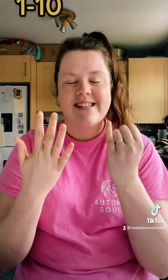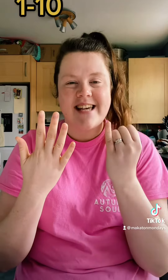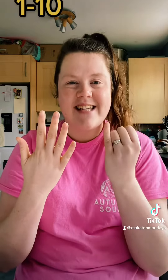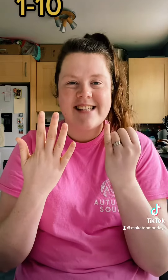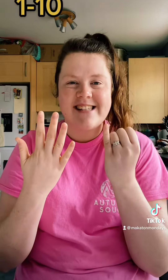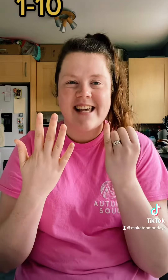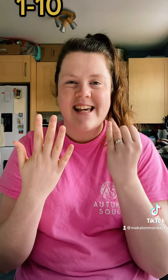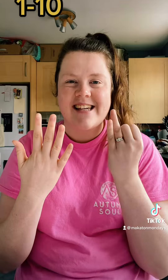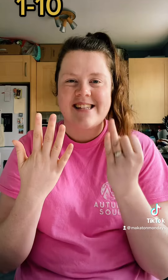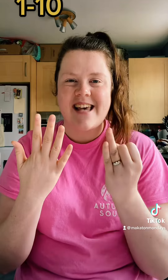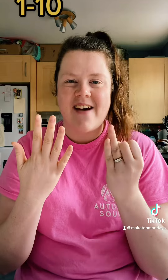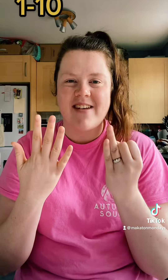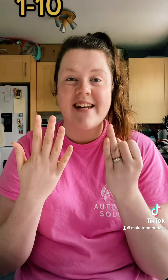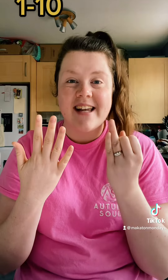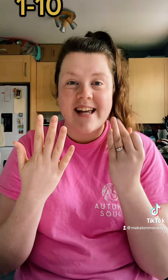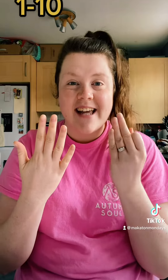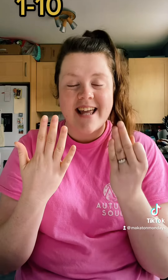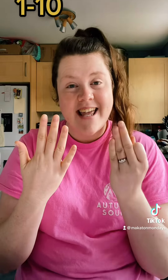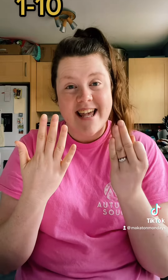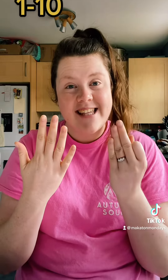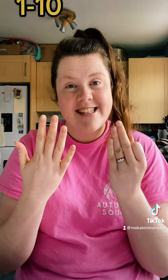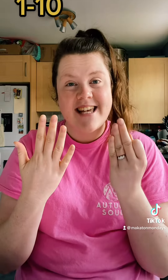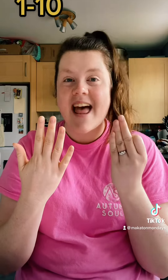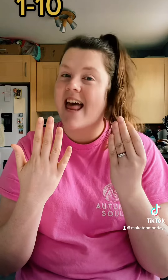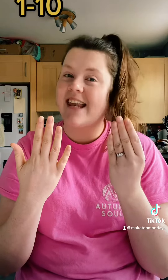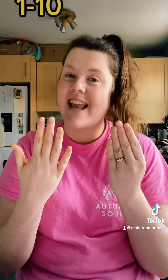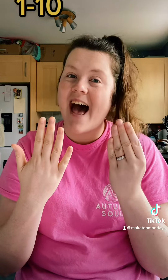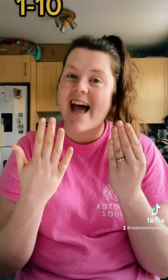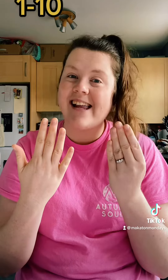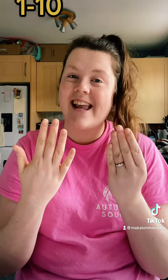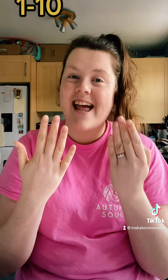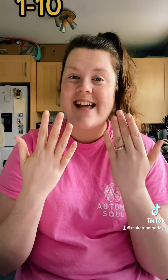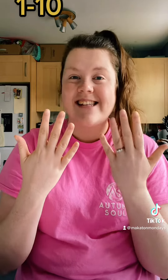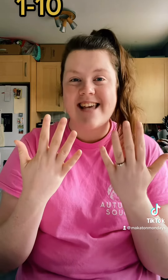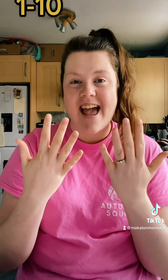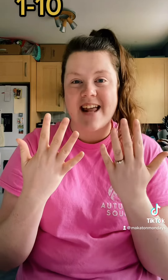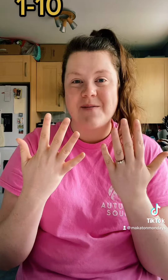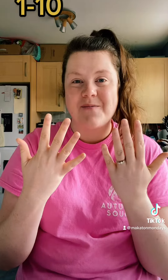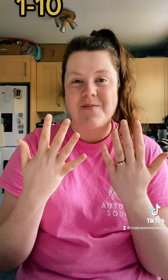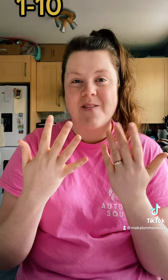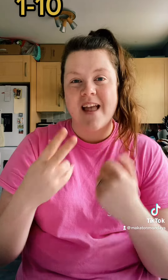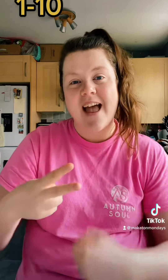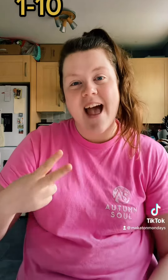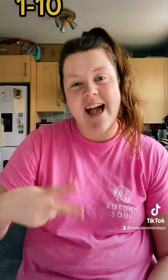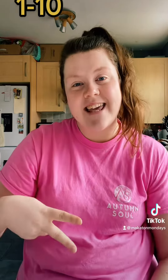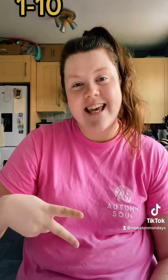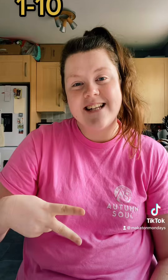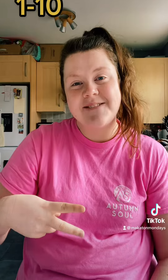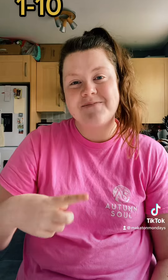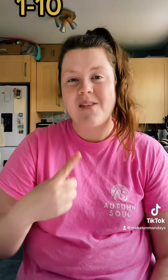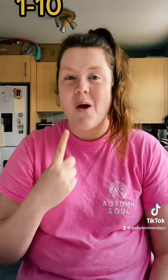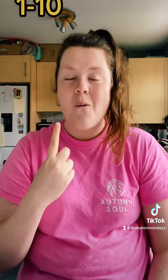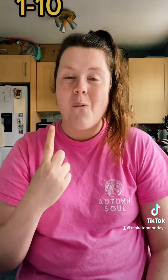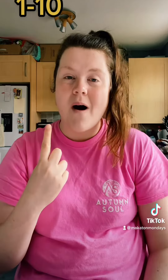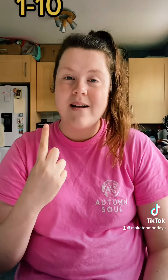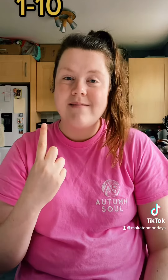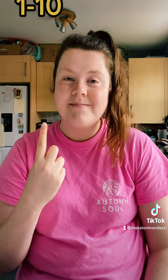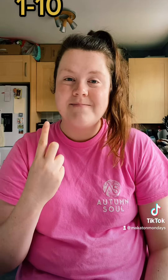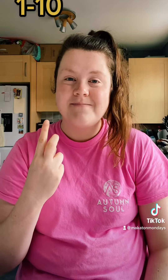6, 7, 8, 9, 10. Again, 1,